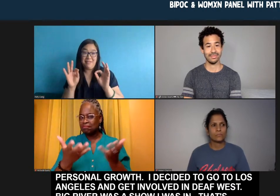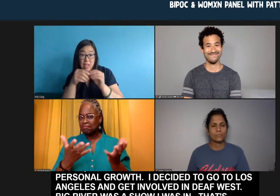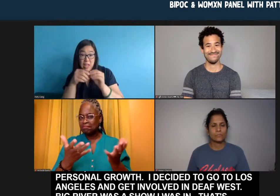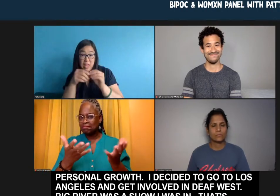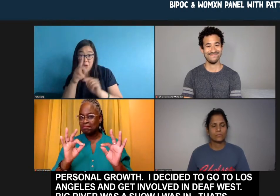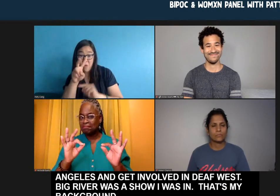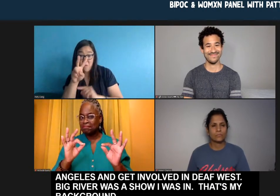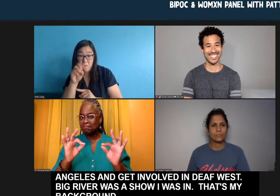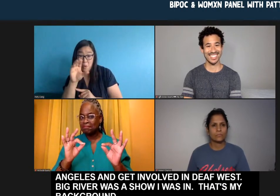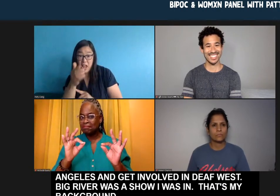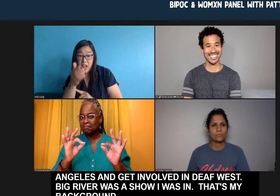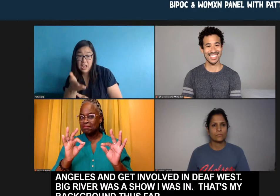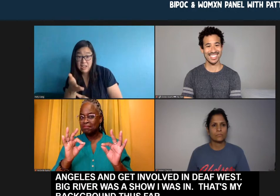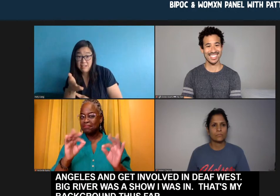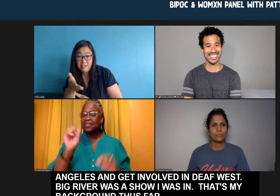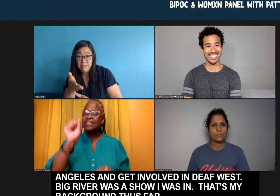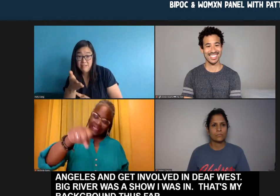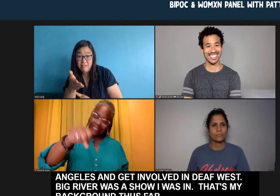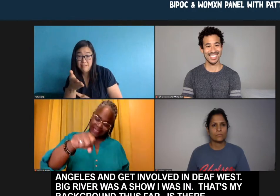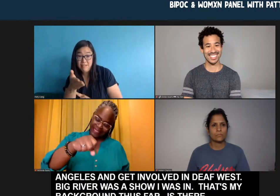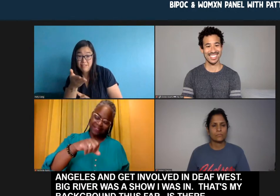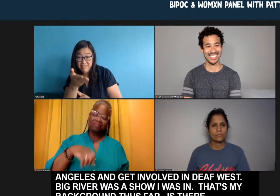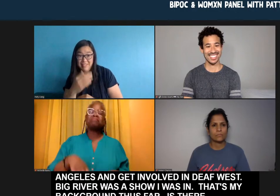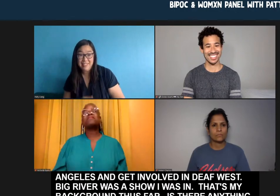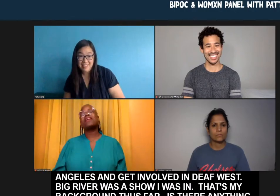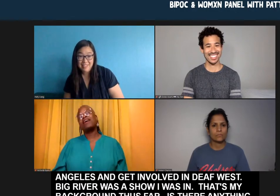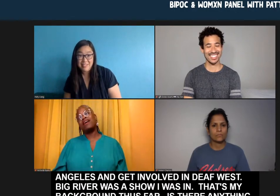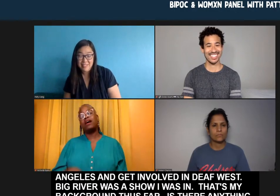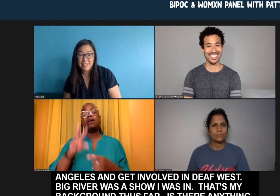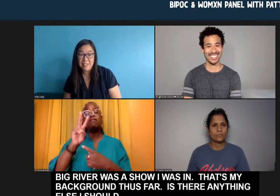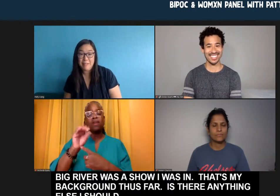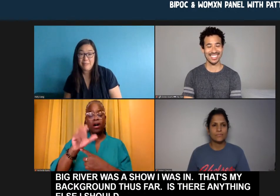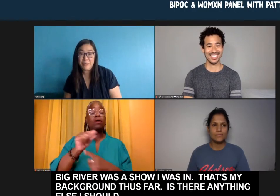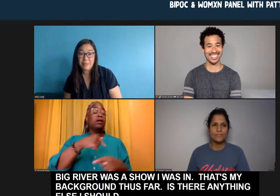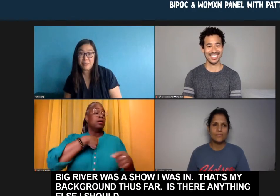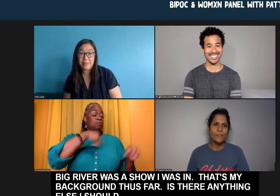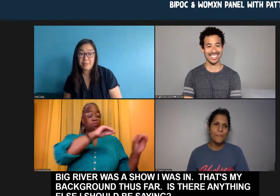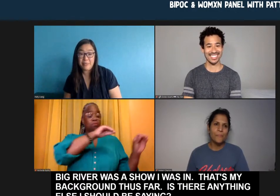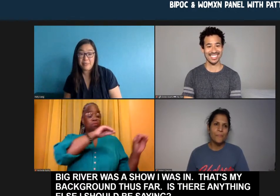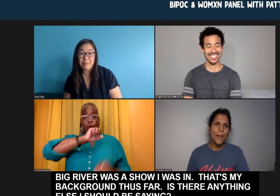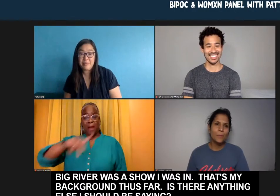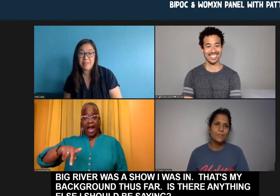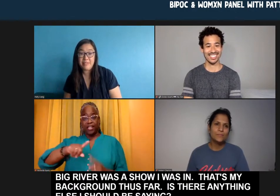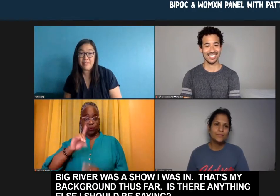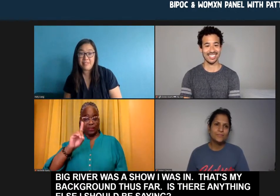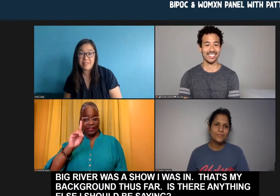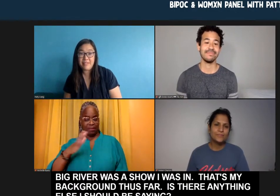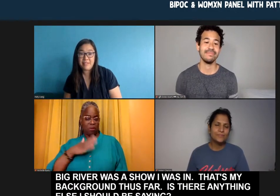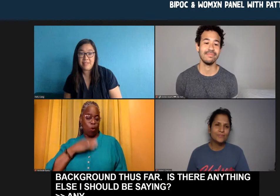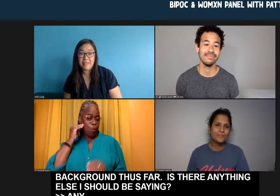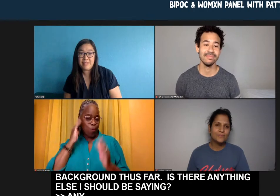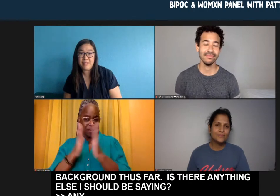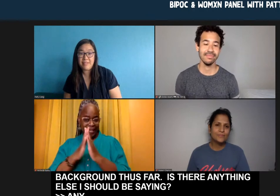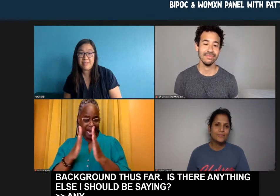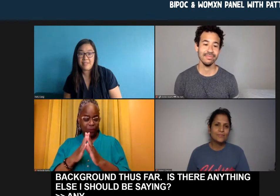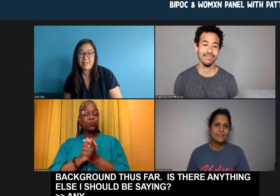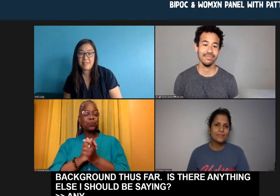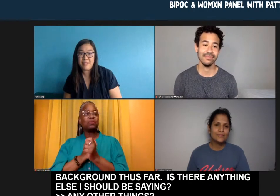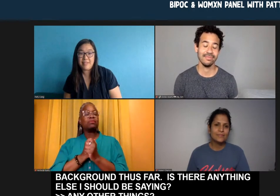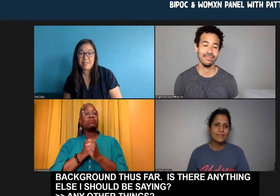be saying? Some other things? Oh yeah, VOCA. So I went back to